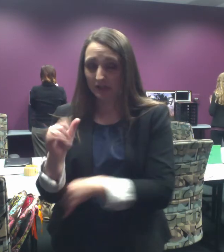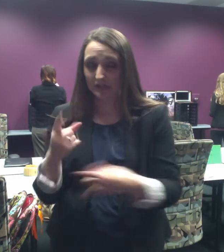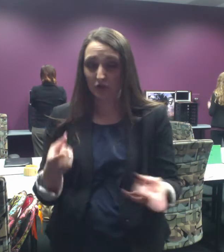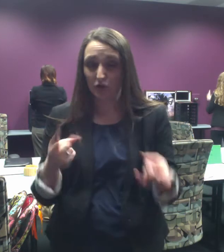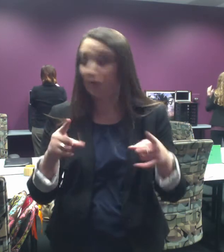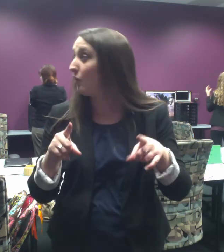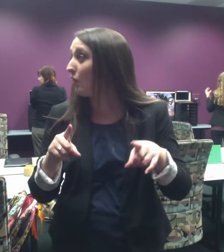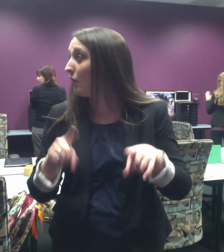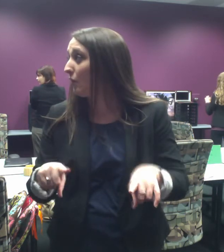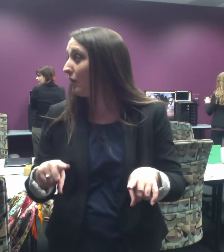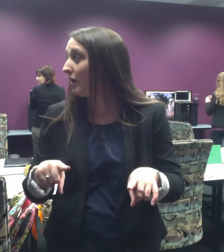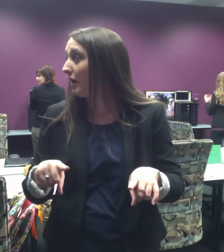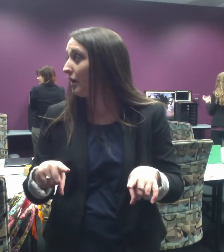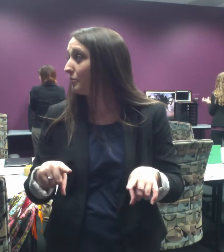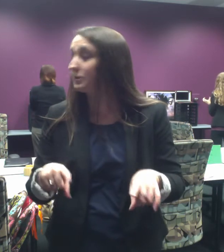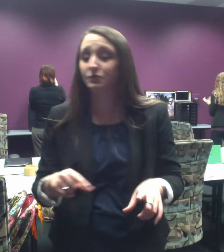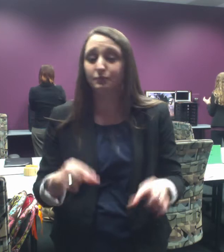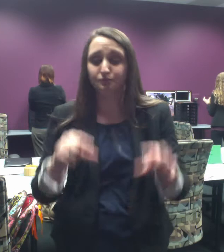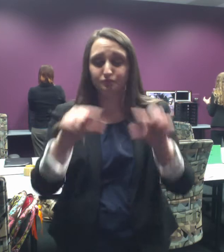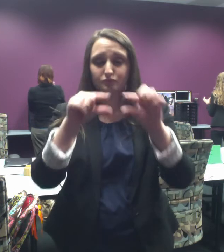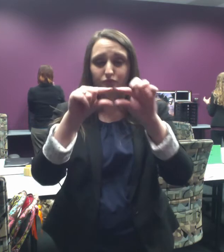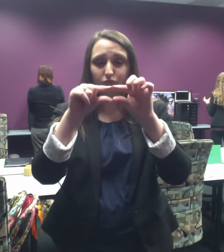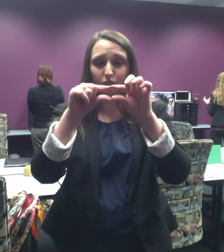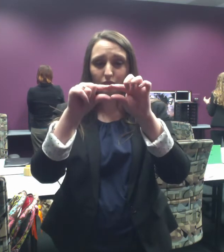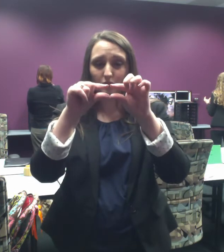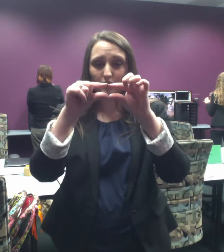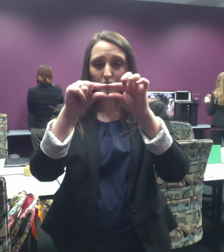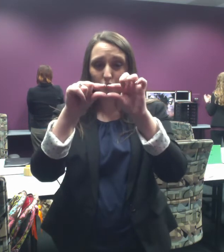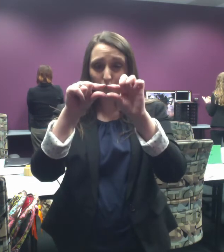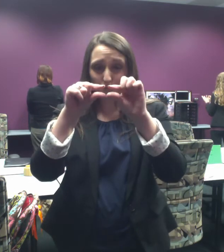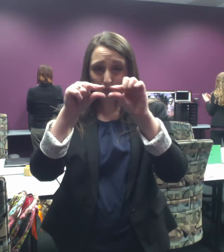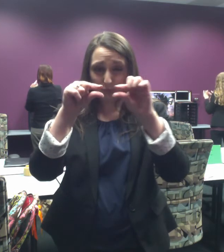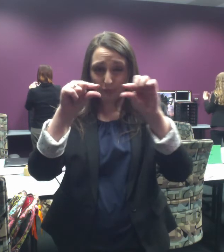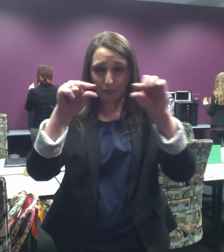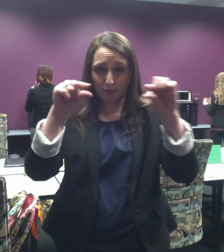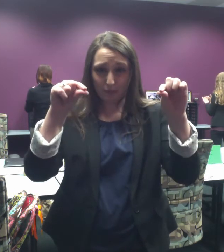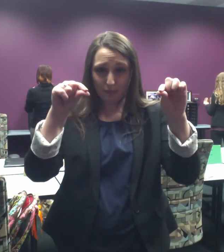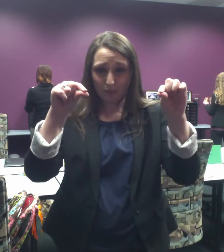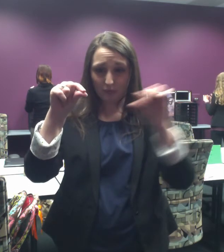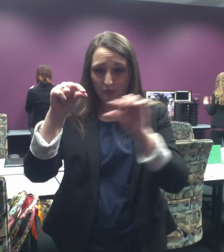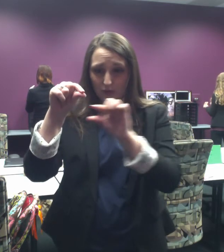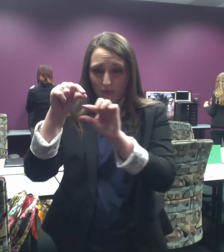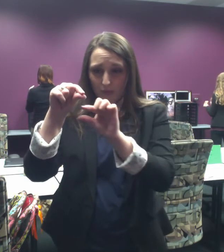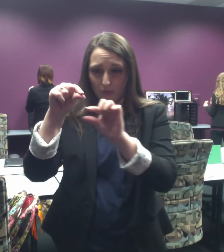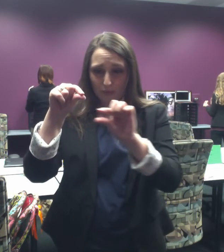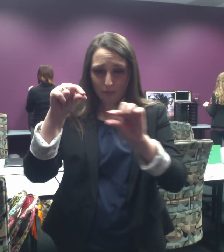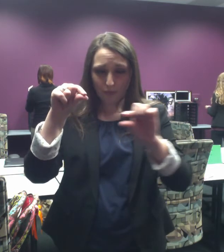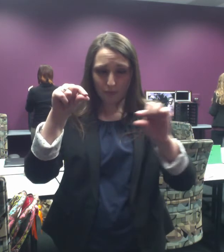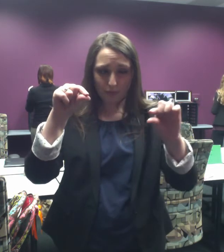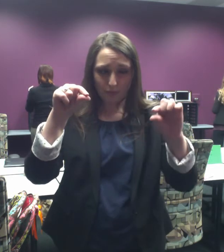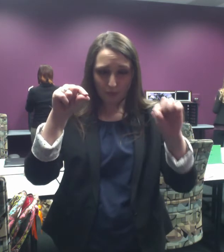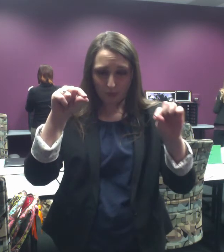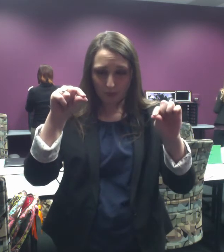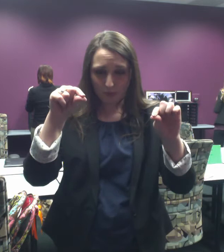This is the wet bulb, this is the dry bulb. This one stays dry. They read the two, they will come up with different temperature